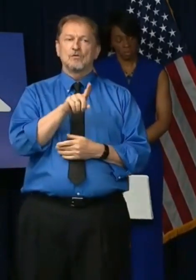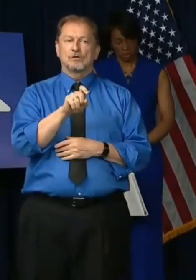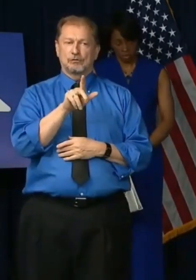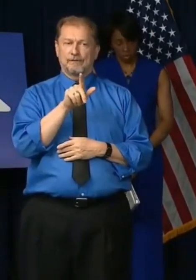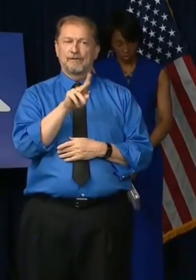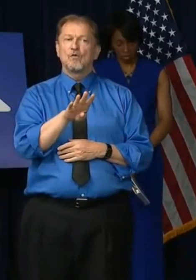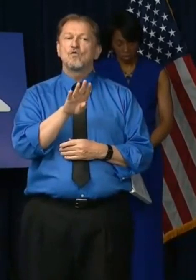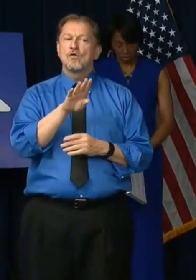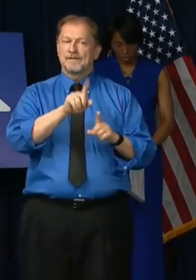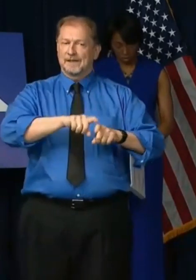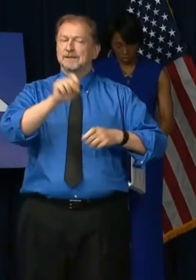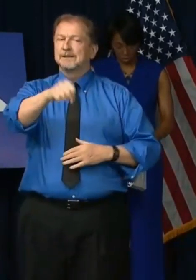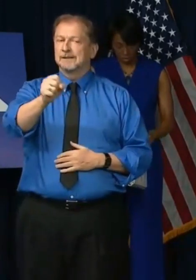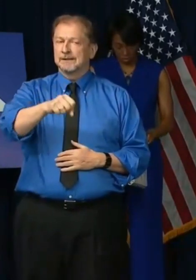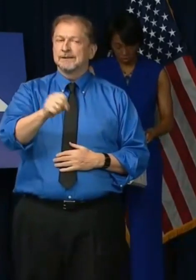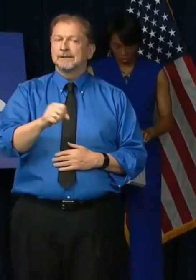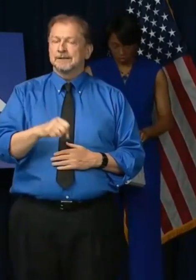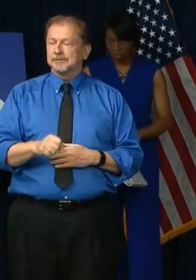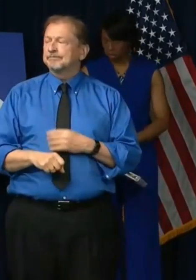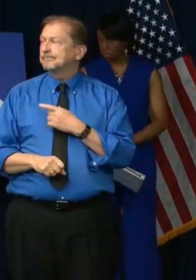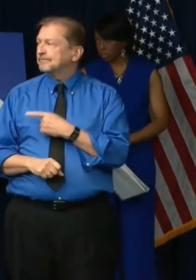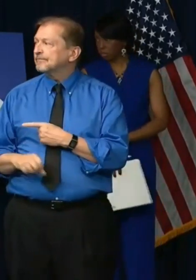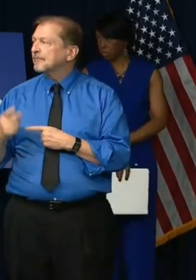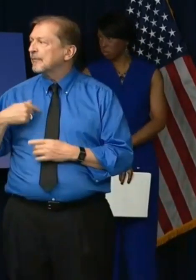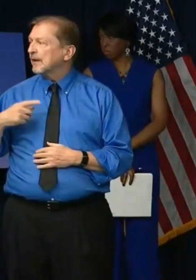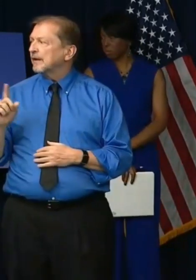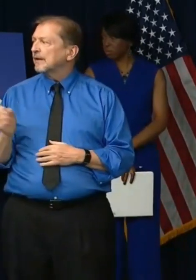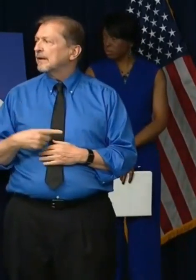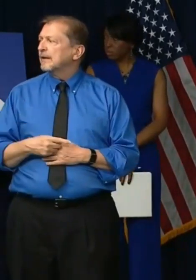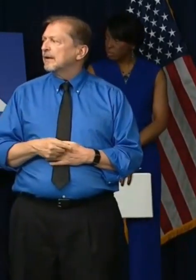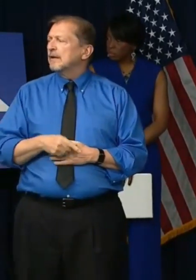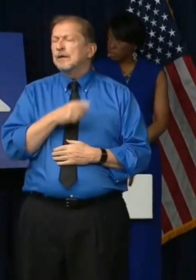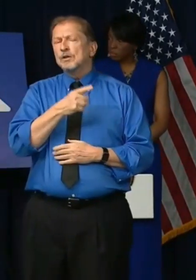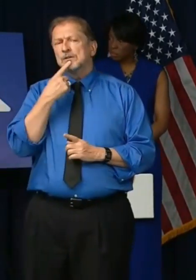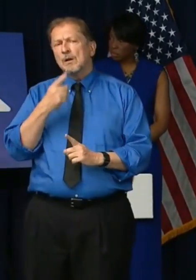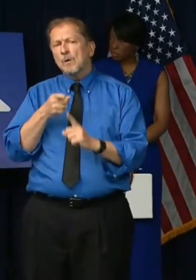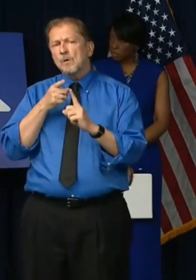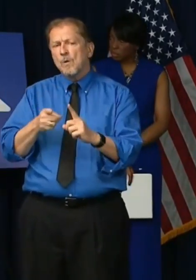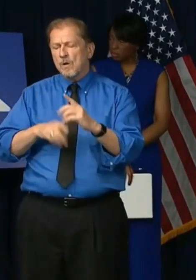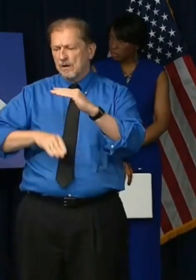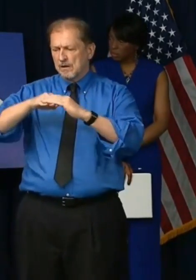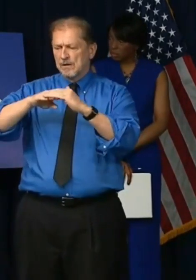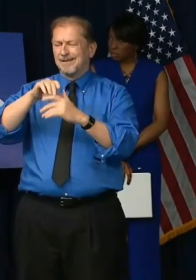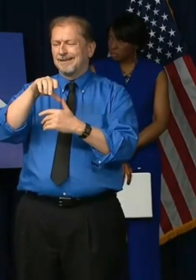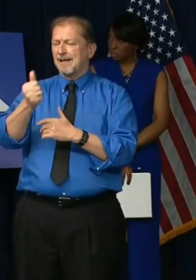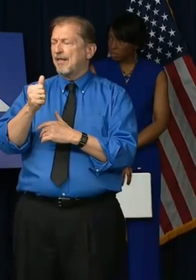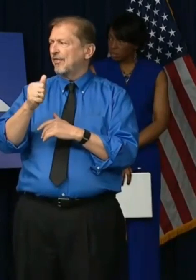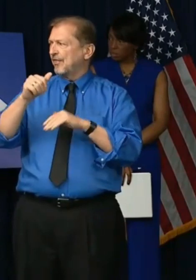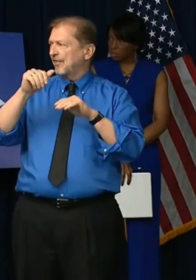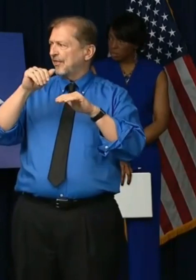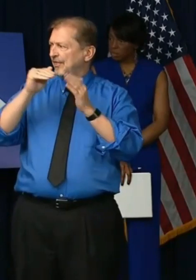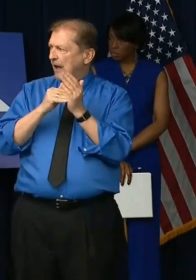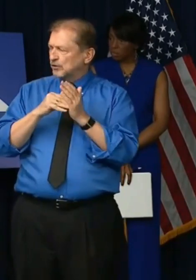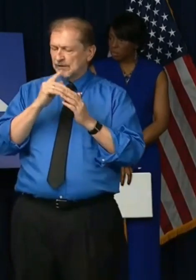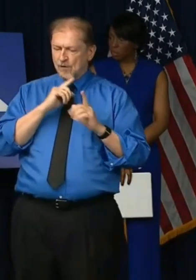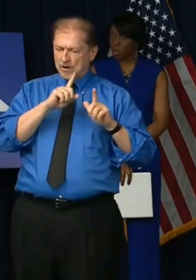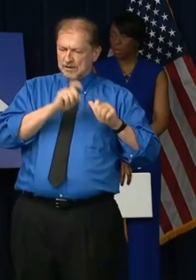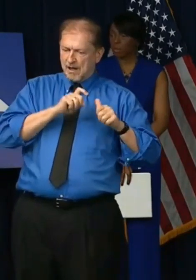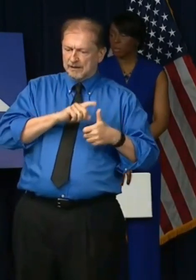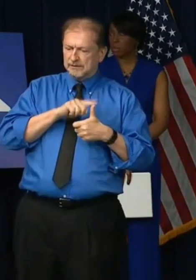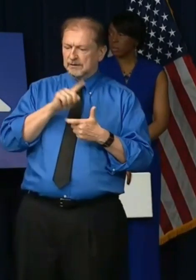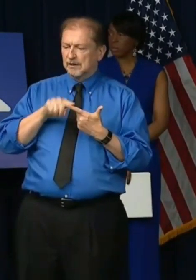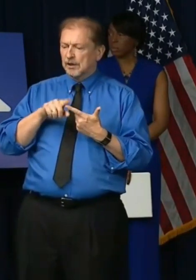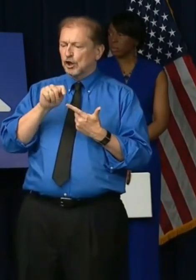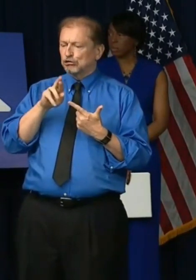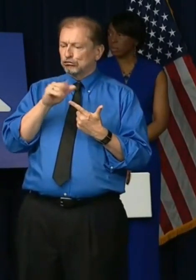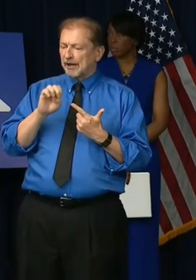is the number today. John O'Connor at the AP. If 10,000 tests is the goal for a test, trace, and treat in moving forward to